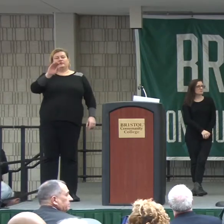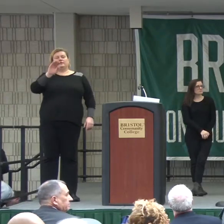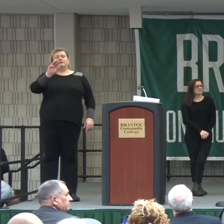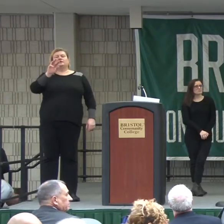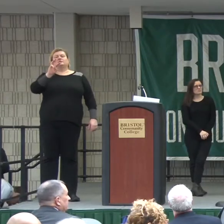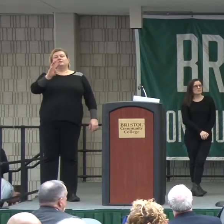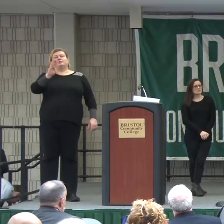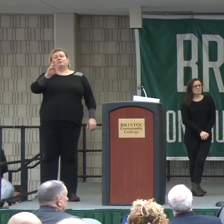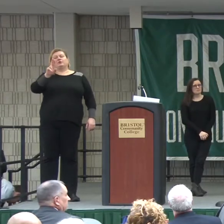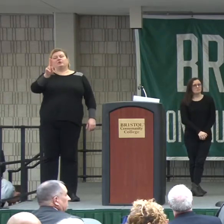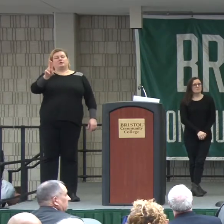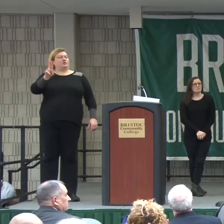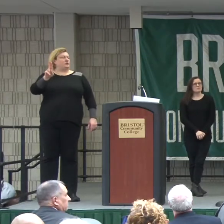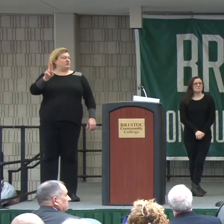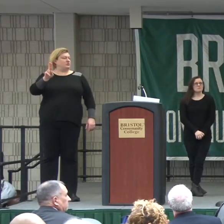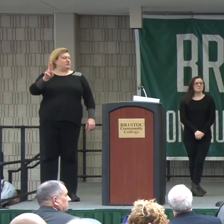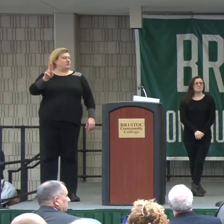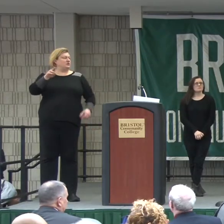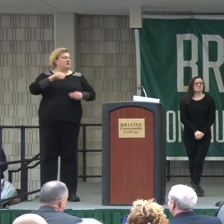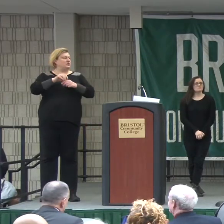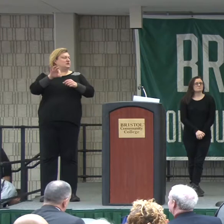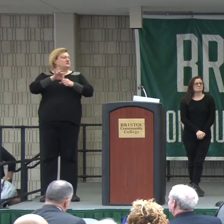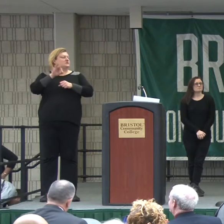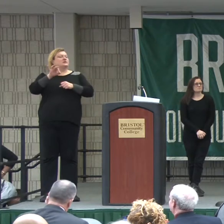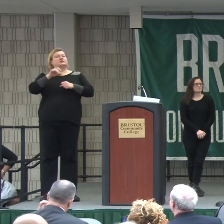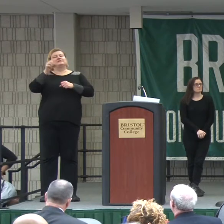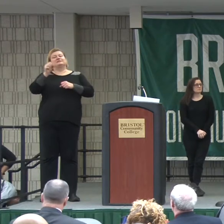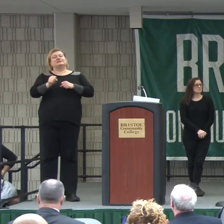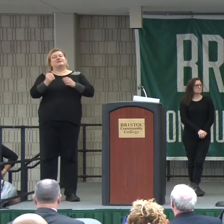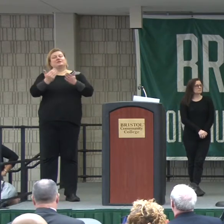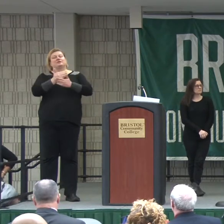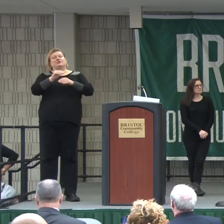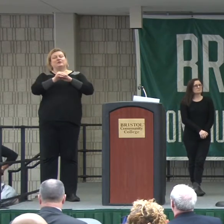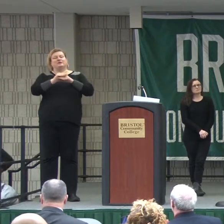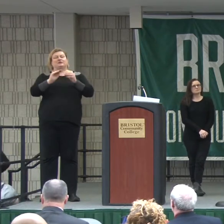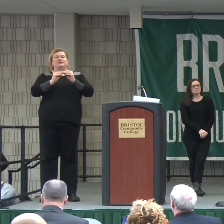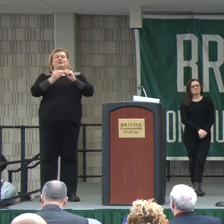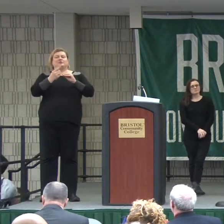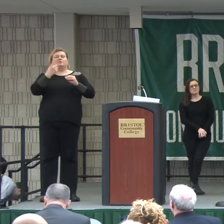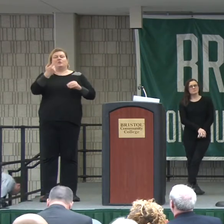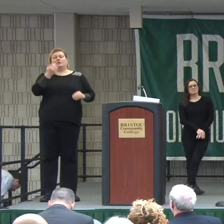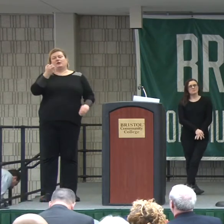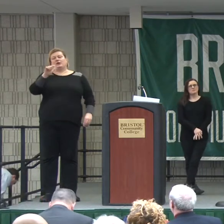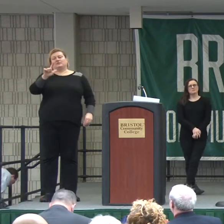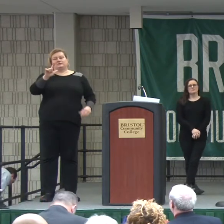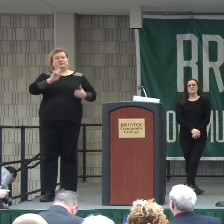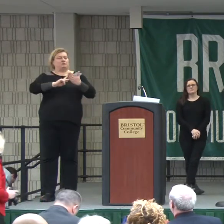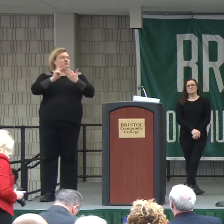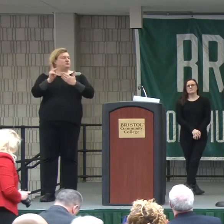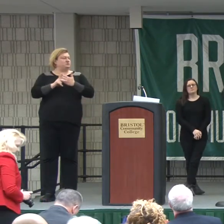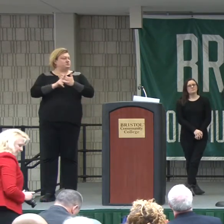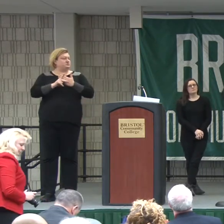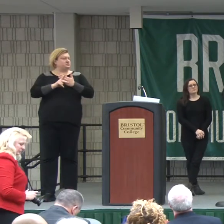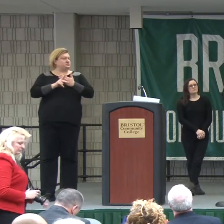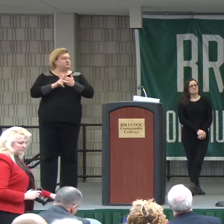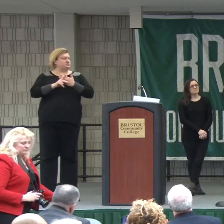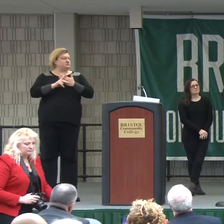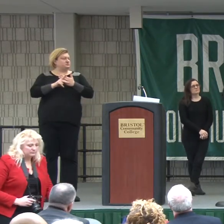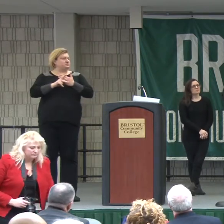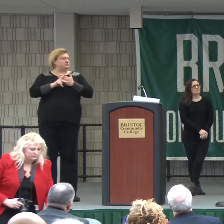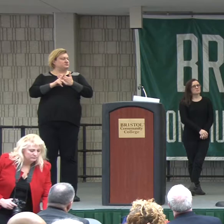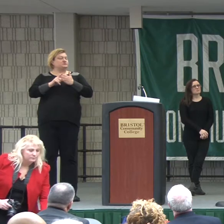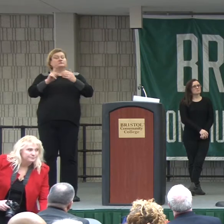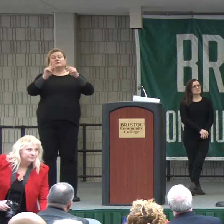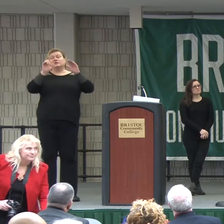95.5 WBRU In the Spirit, Southern New England's number one gospel program. And it's a great, great